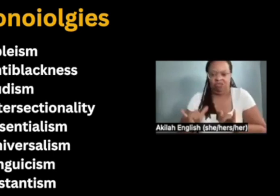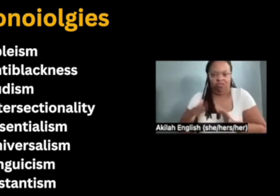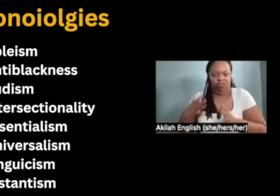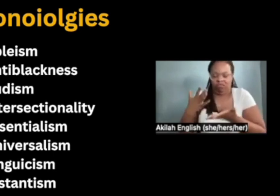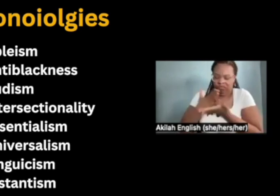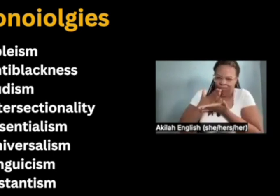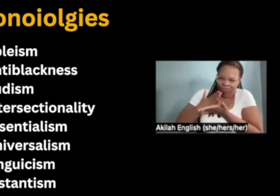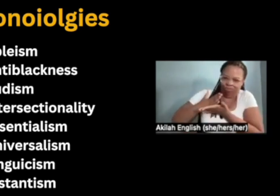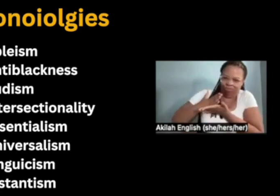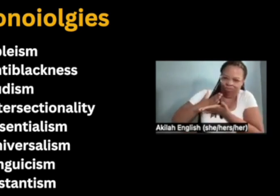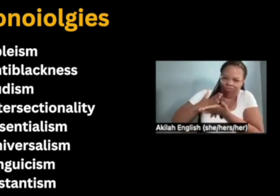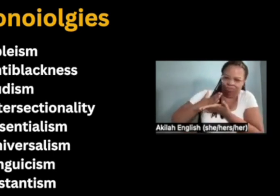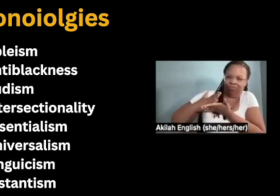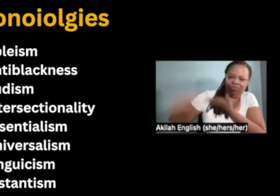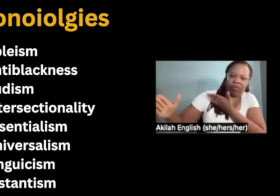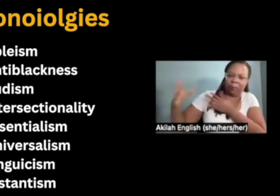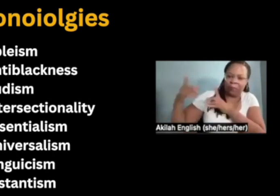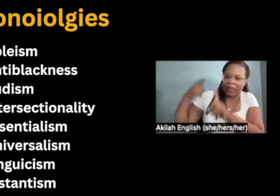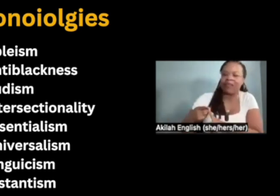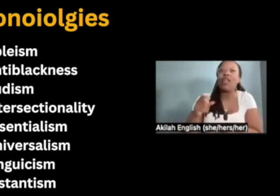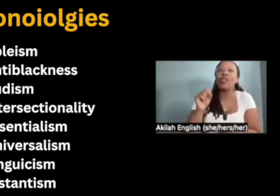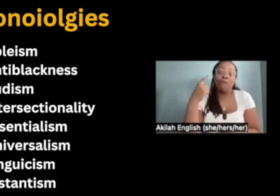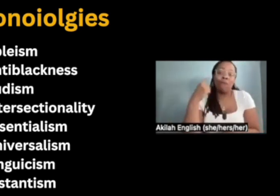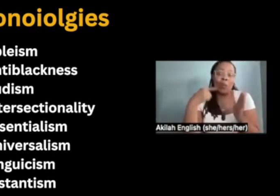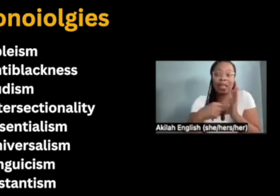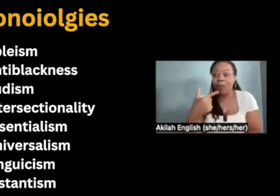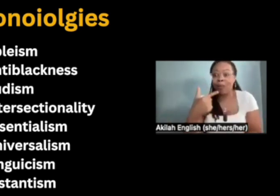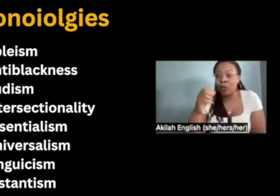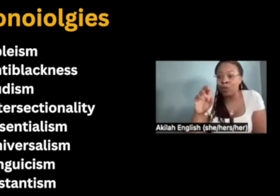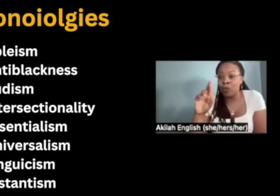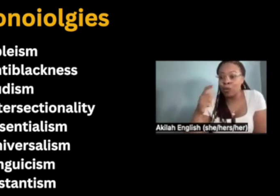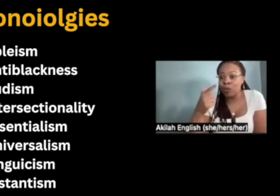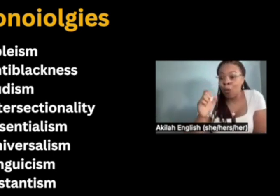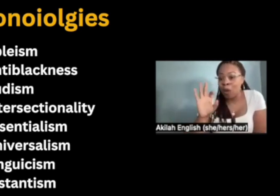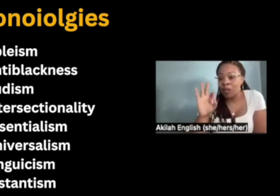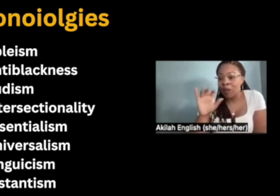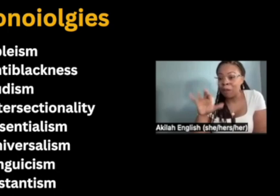They are marginalized merely because they have Black bodies.